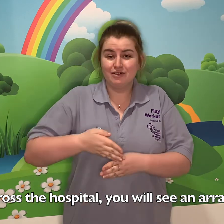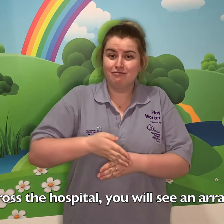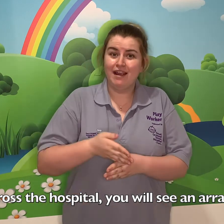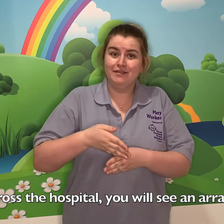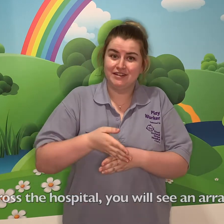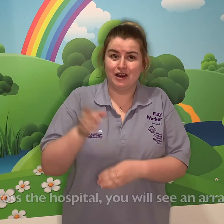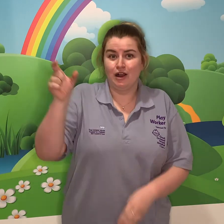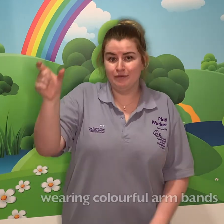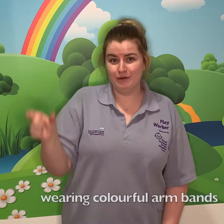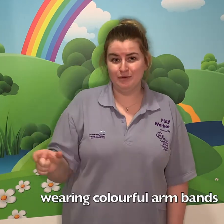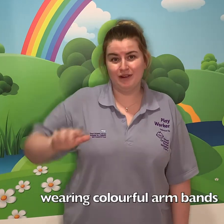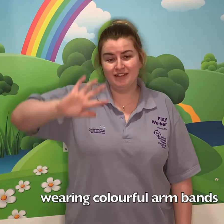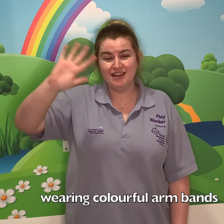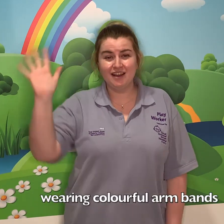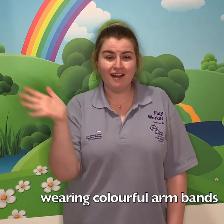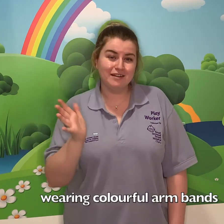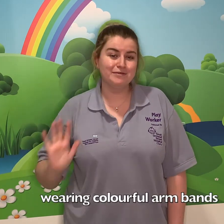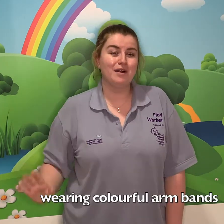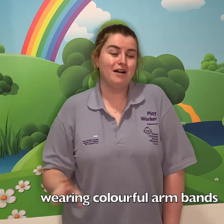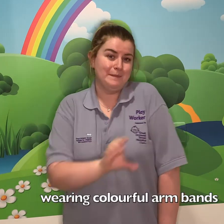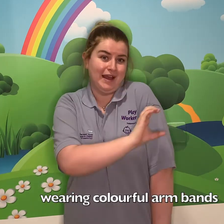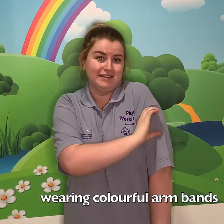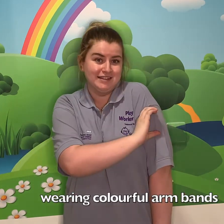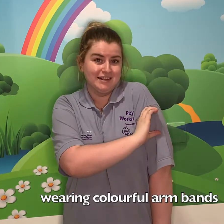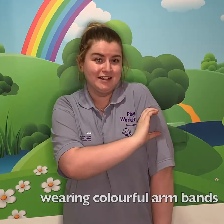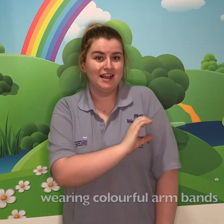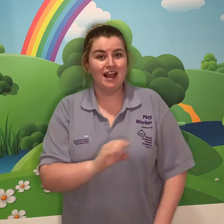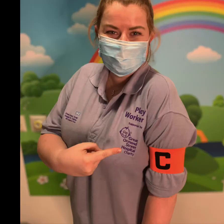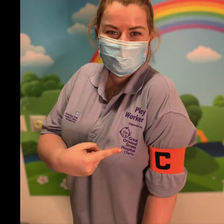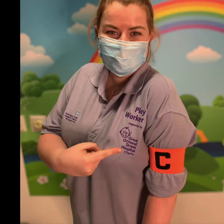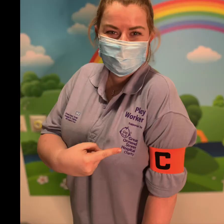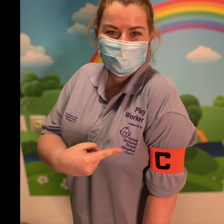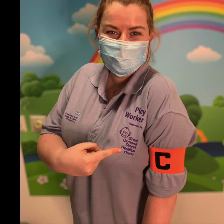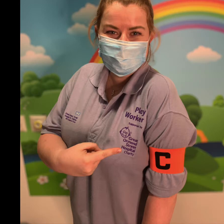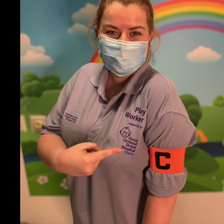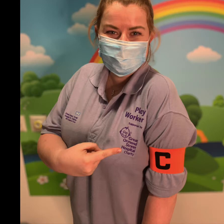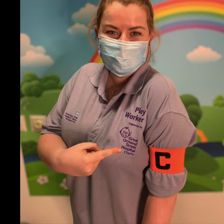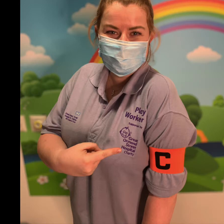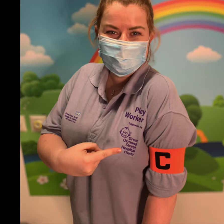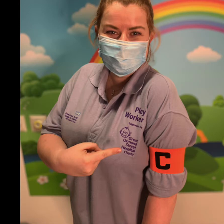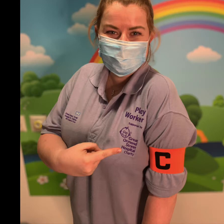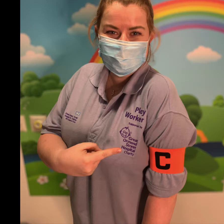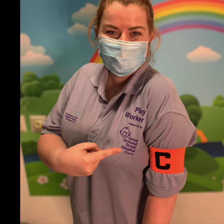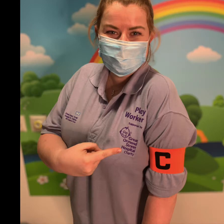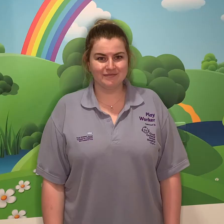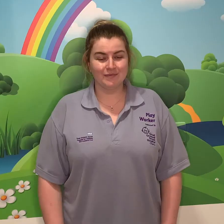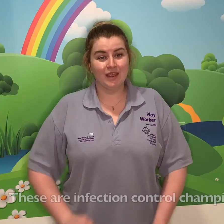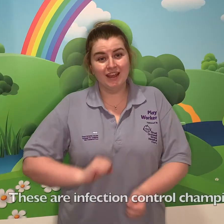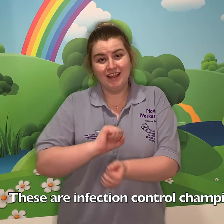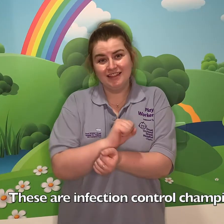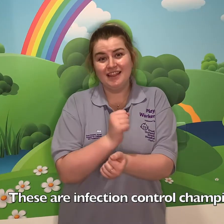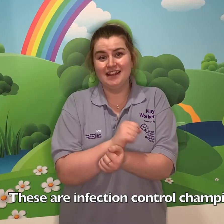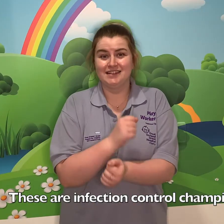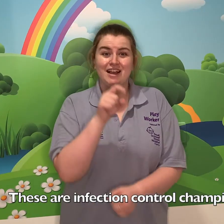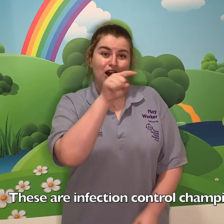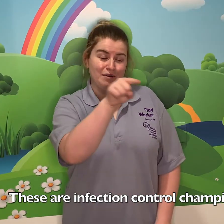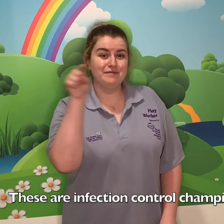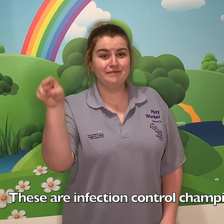array of staff wearing colourful armbands, like these ones in the picture. These are